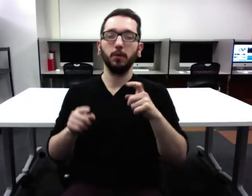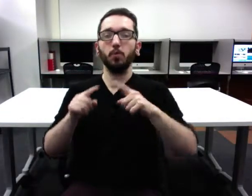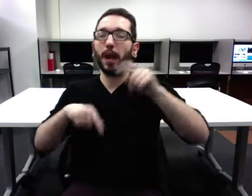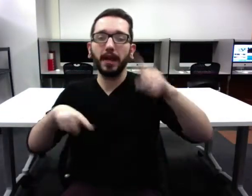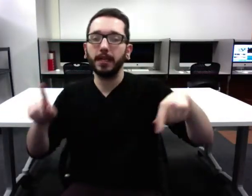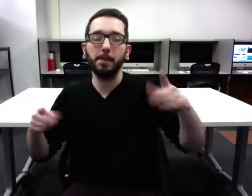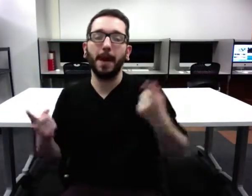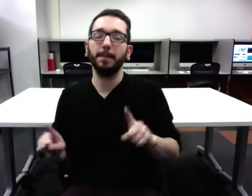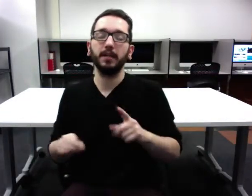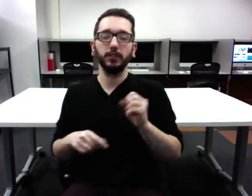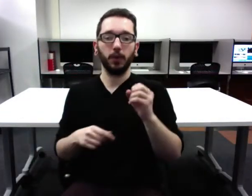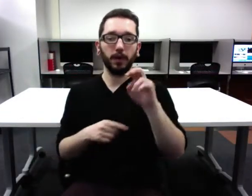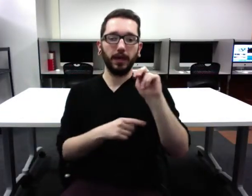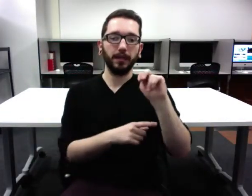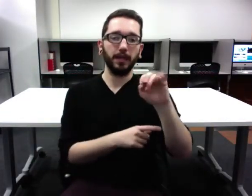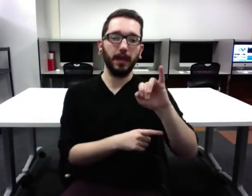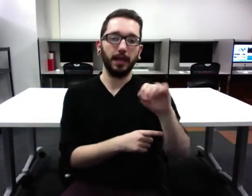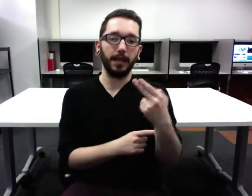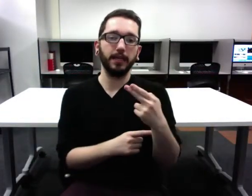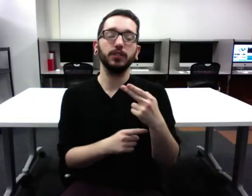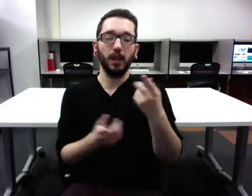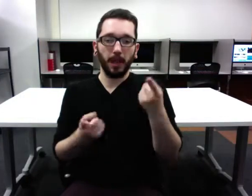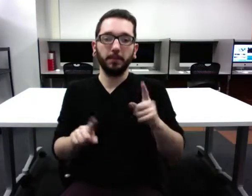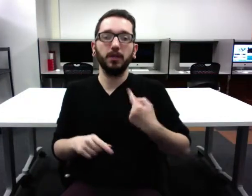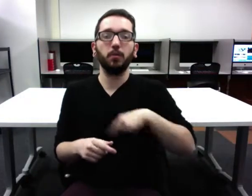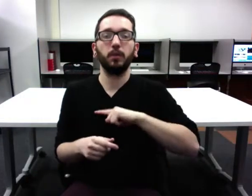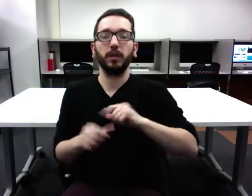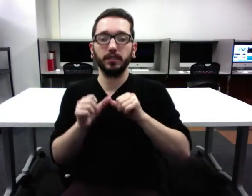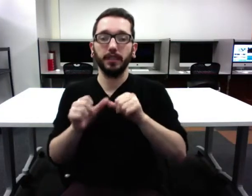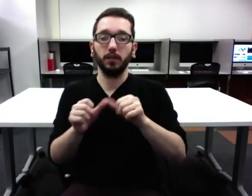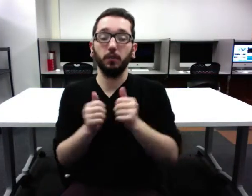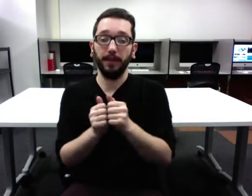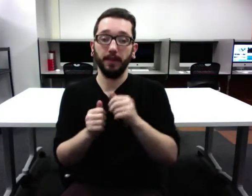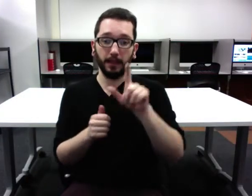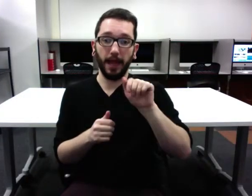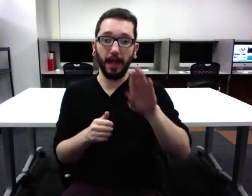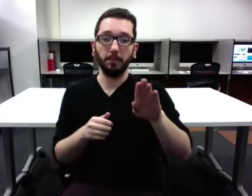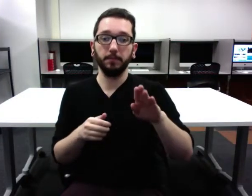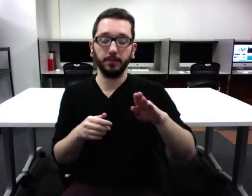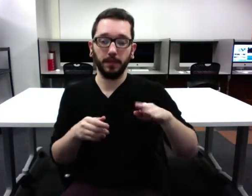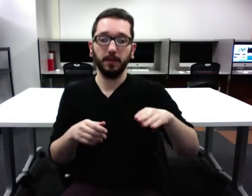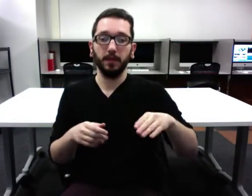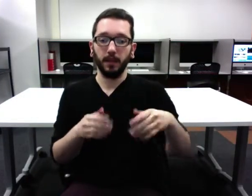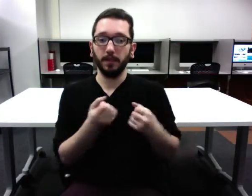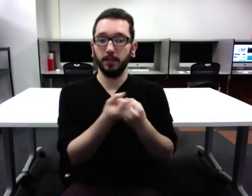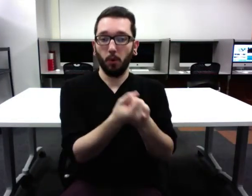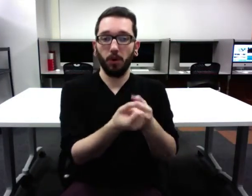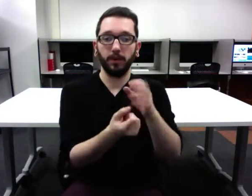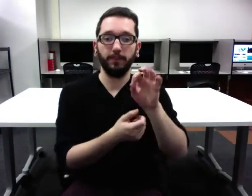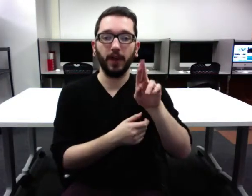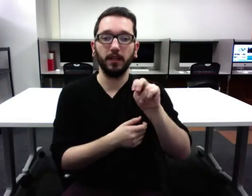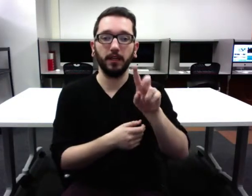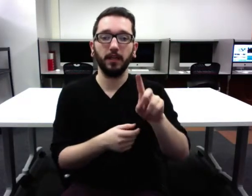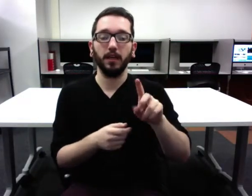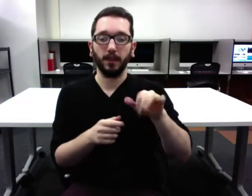we're putting the money out there, we're keeping the labs going, hoping that people will use their peripheral vision to notice a side effect